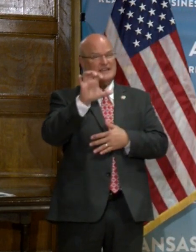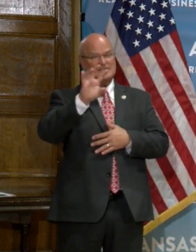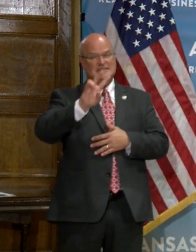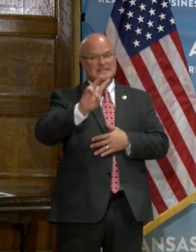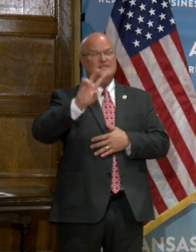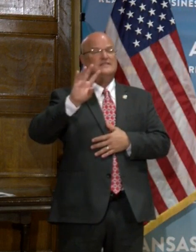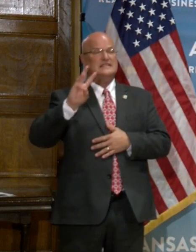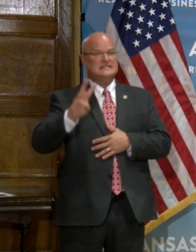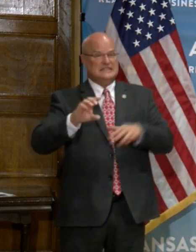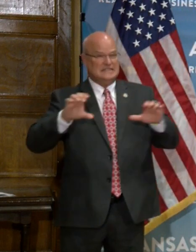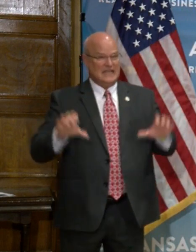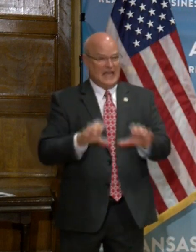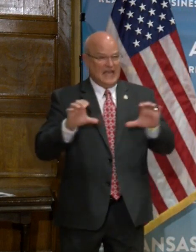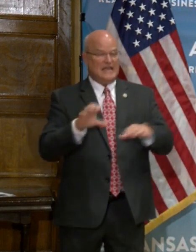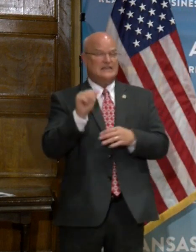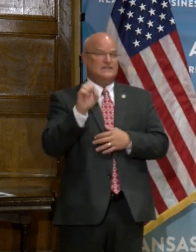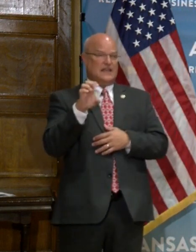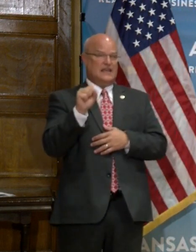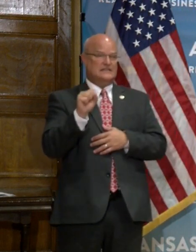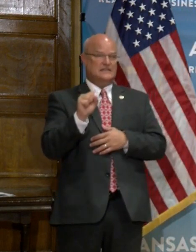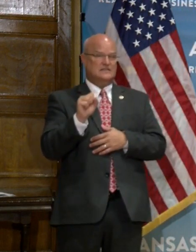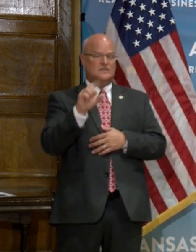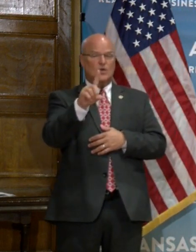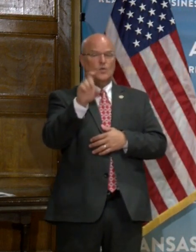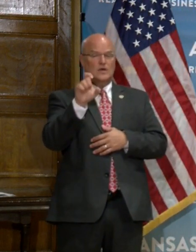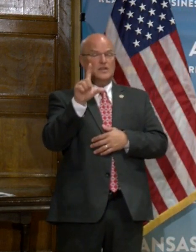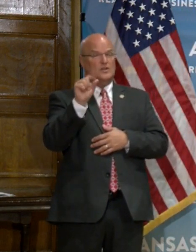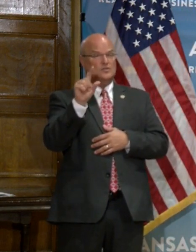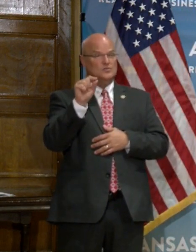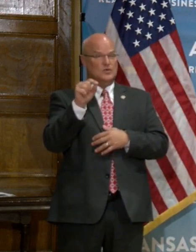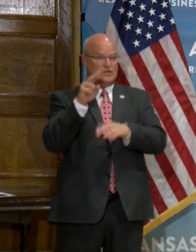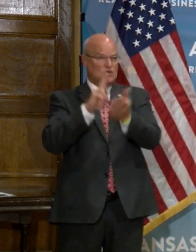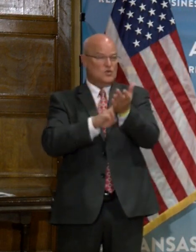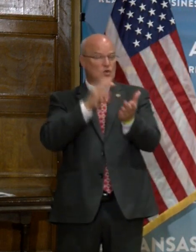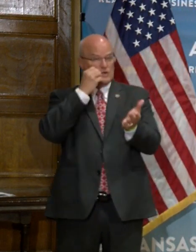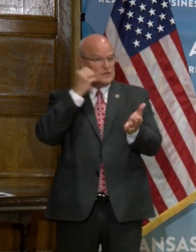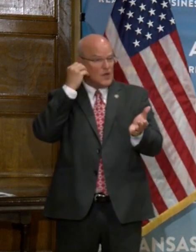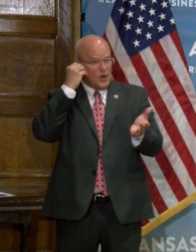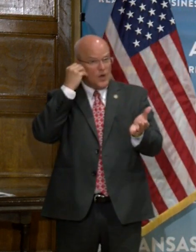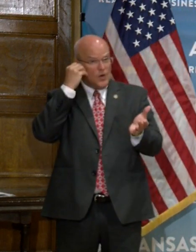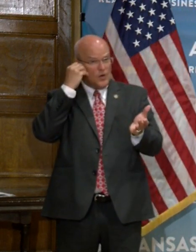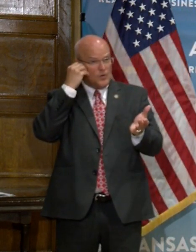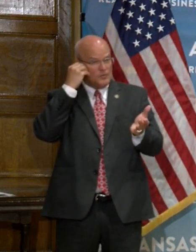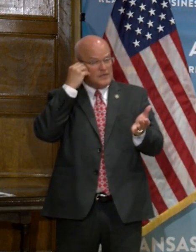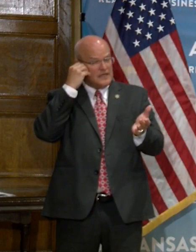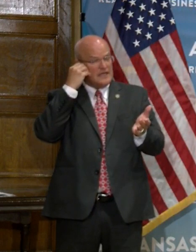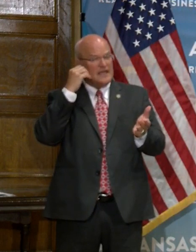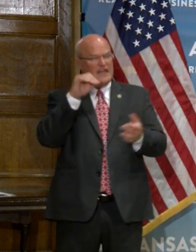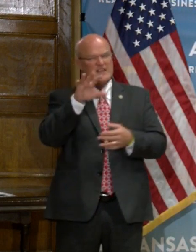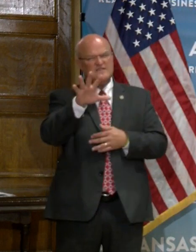5,976 are active cases. 120 of those are in nursing home. At least